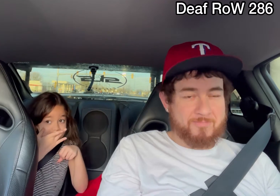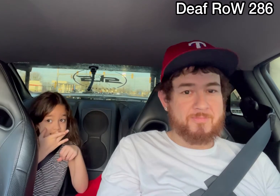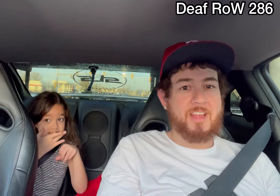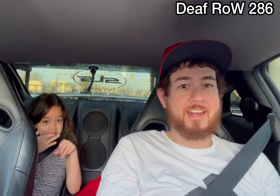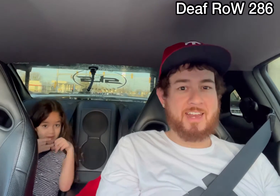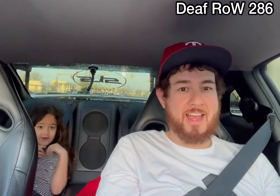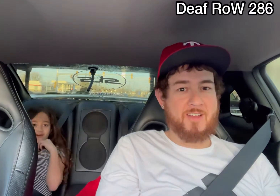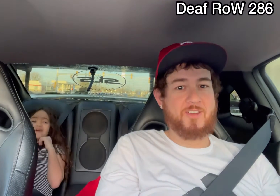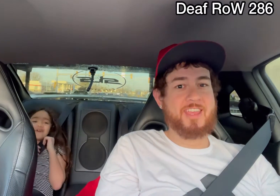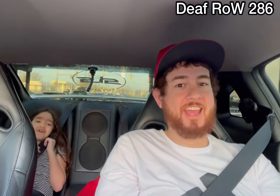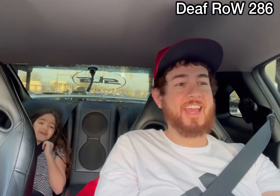Oh, yeah.